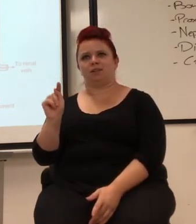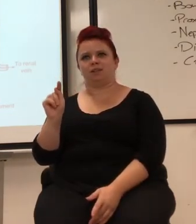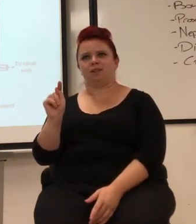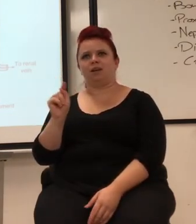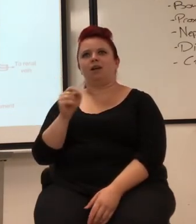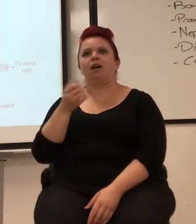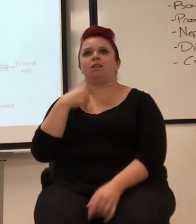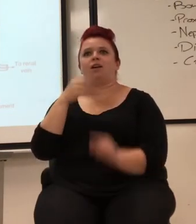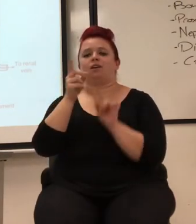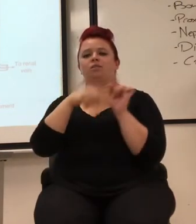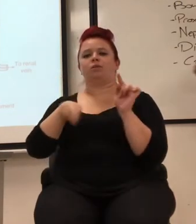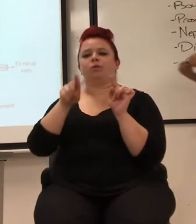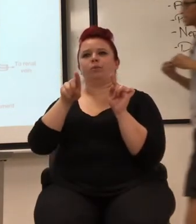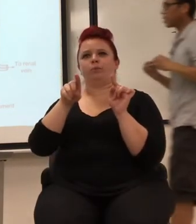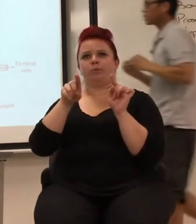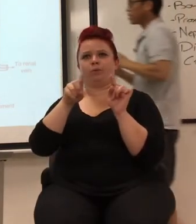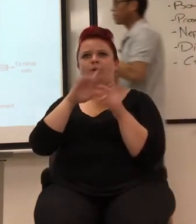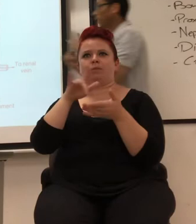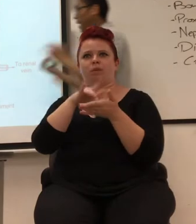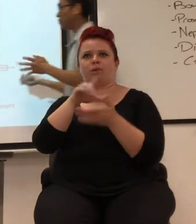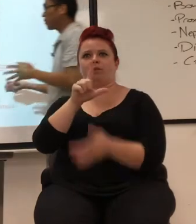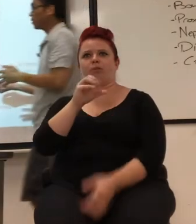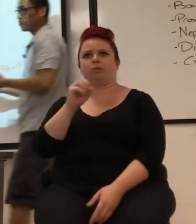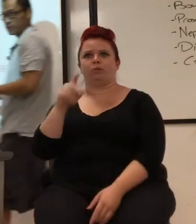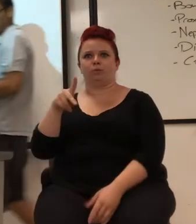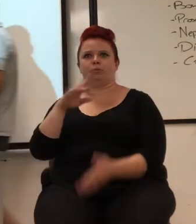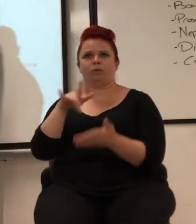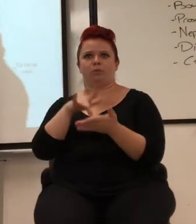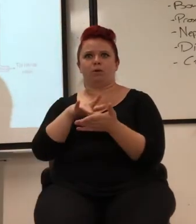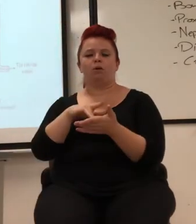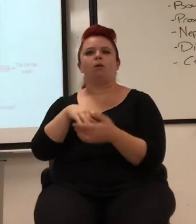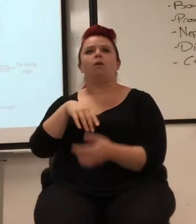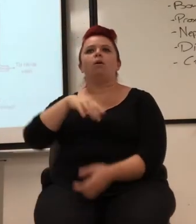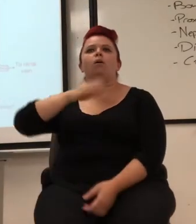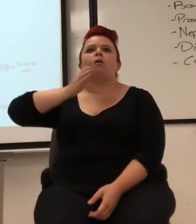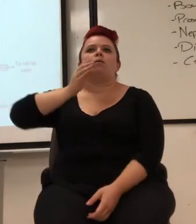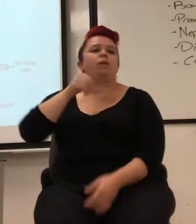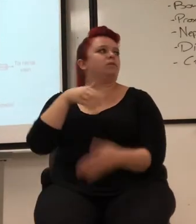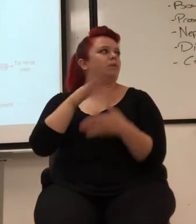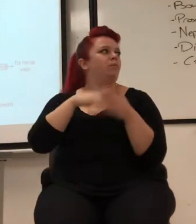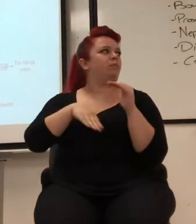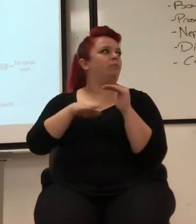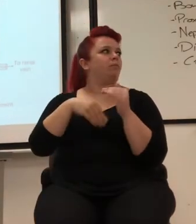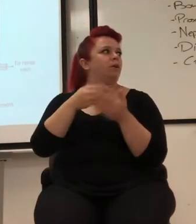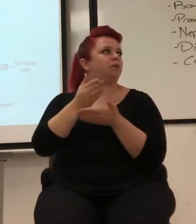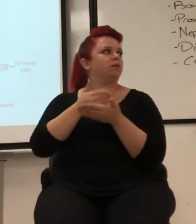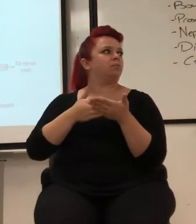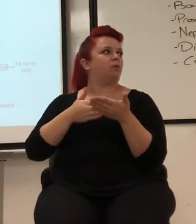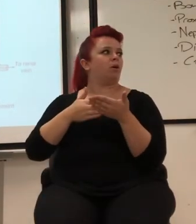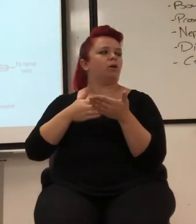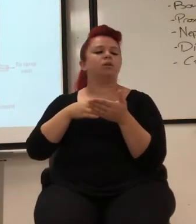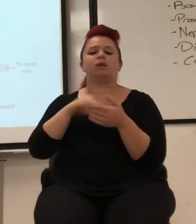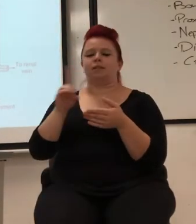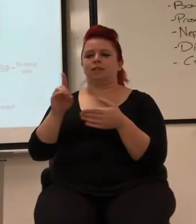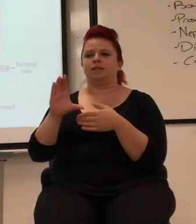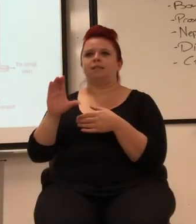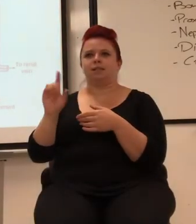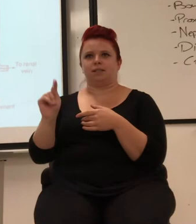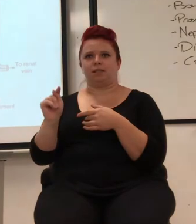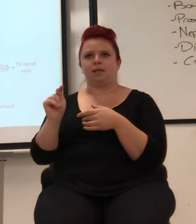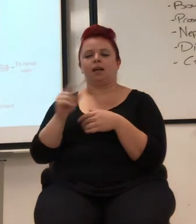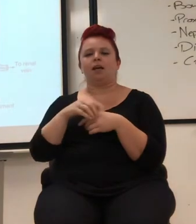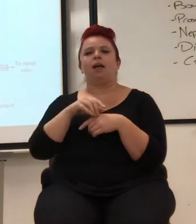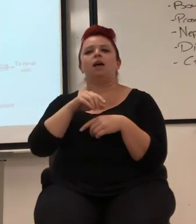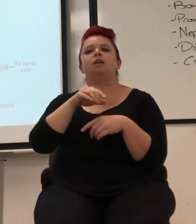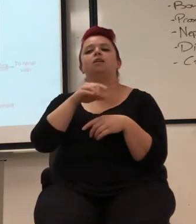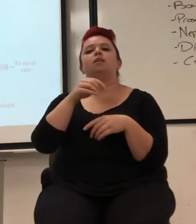loop in between. So those are the basic parts of the epithelial tube. Now the three capillary beds shown here, we already talked about one,